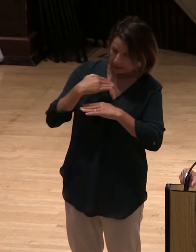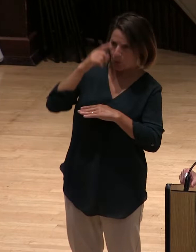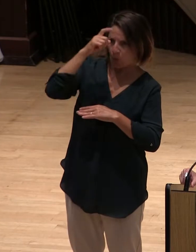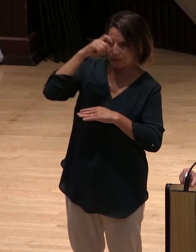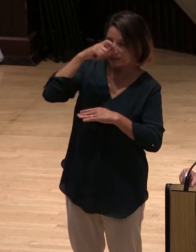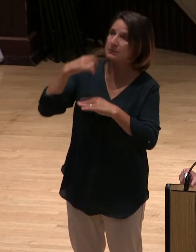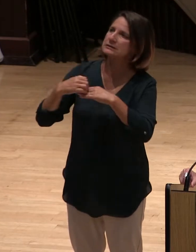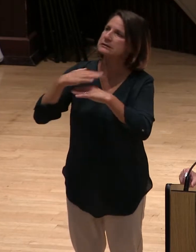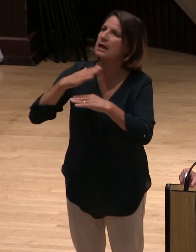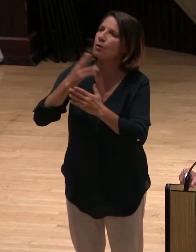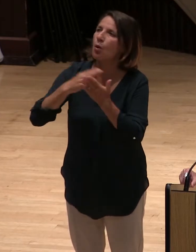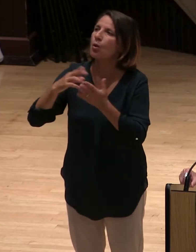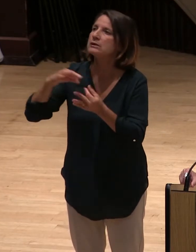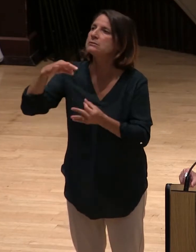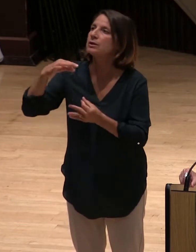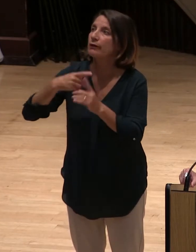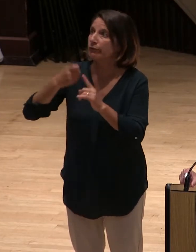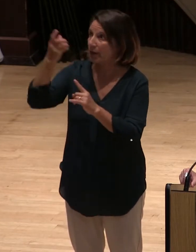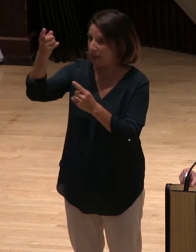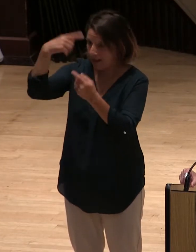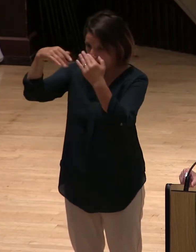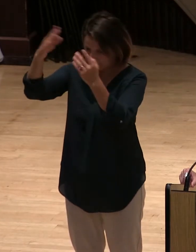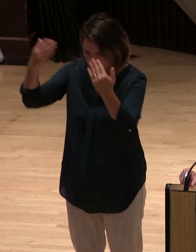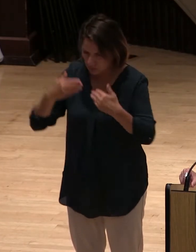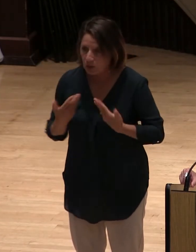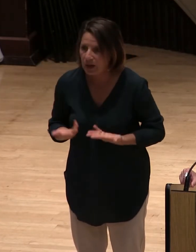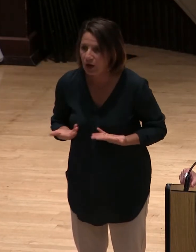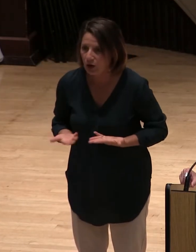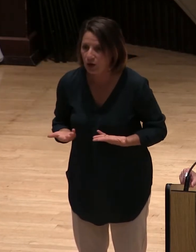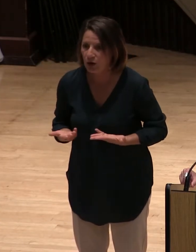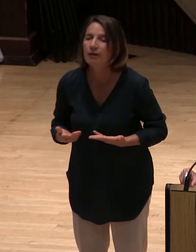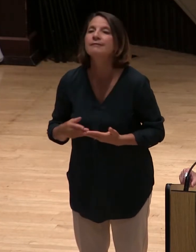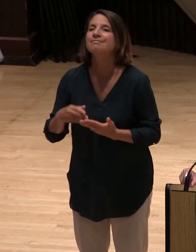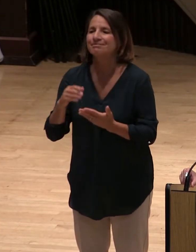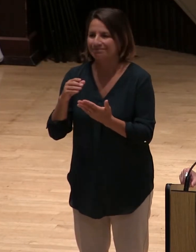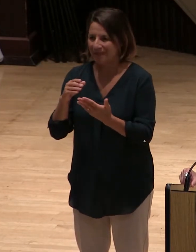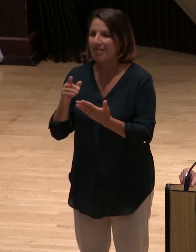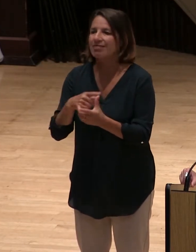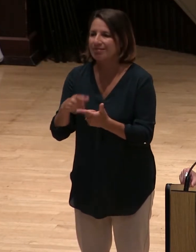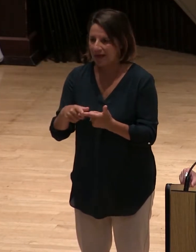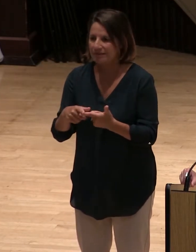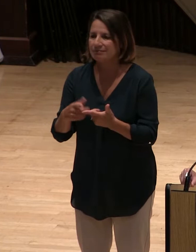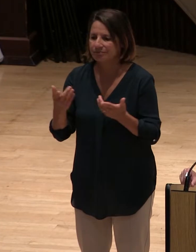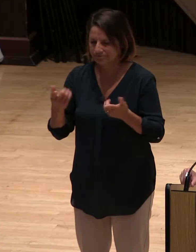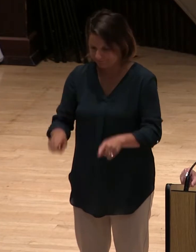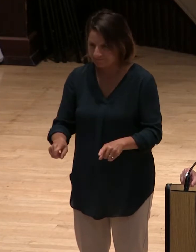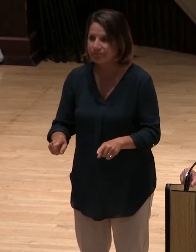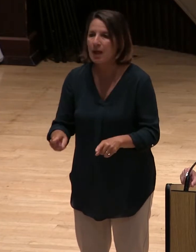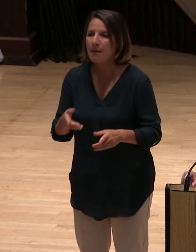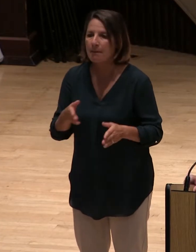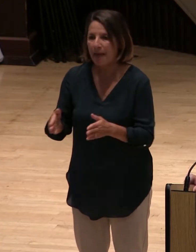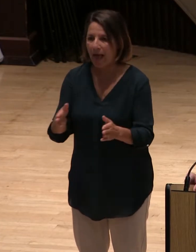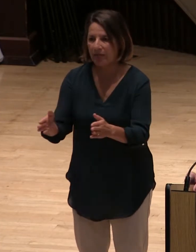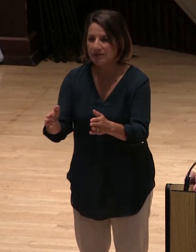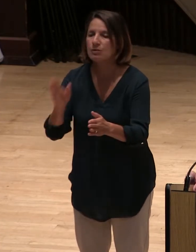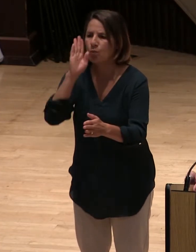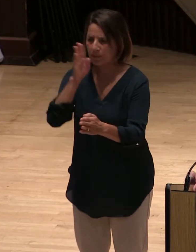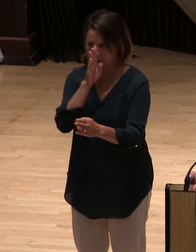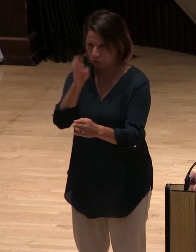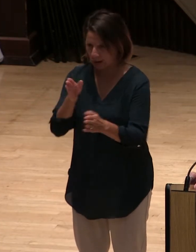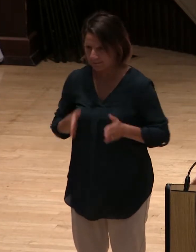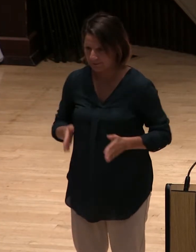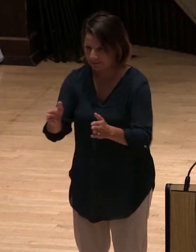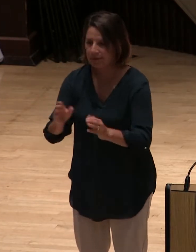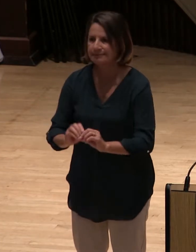from on high? Thus, the paths of those on earth were made straight. This is the word of